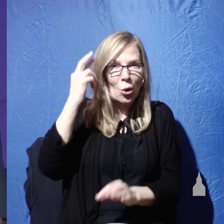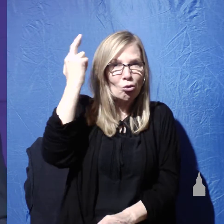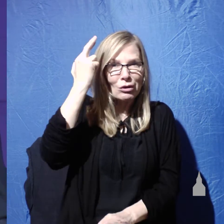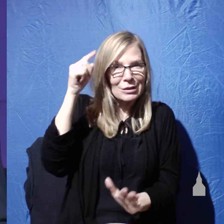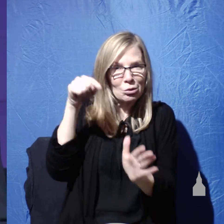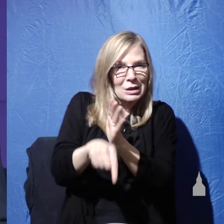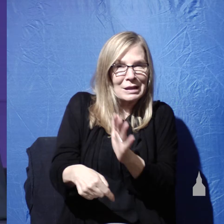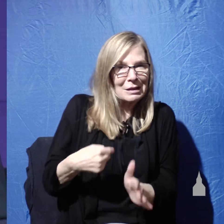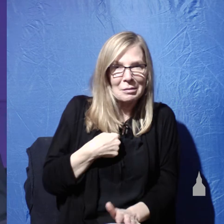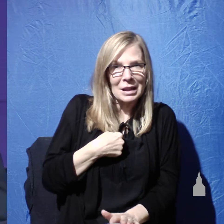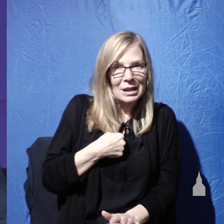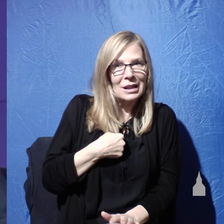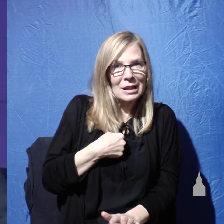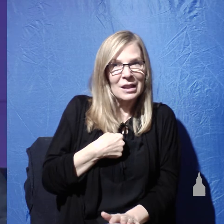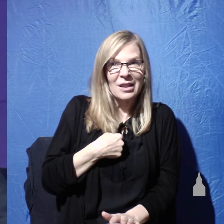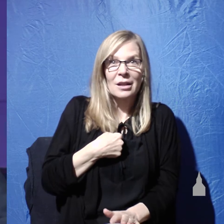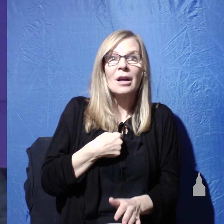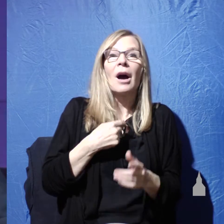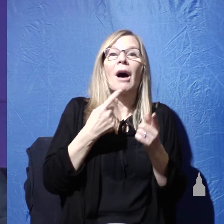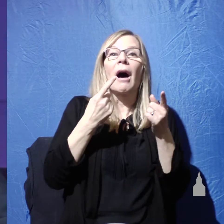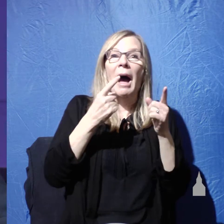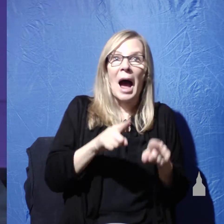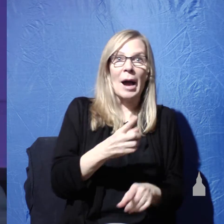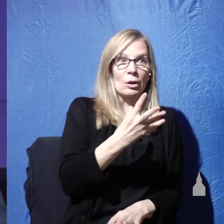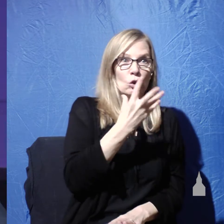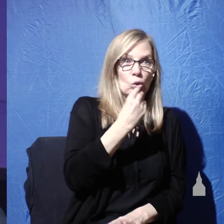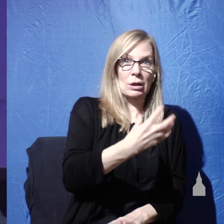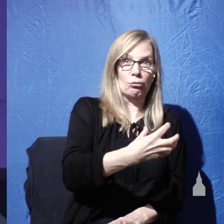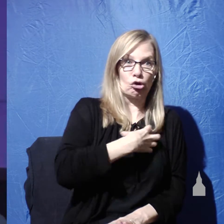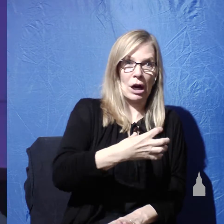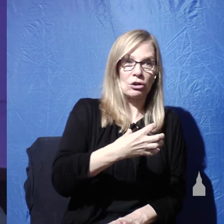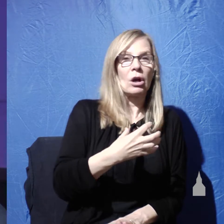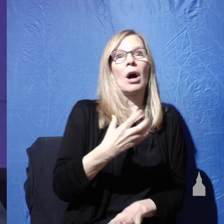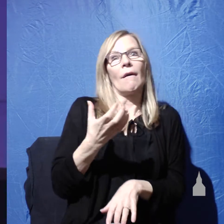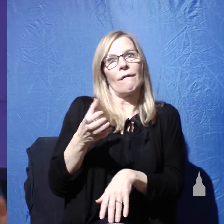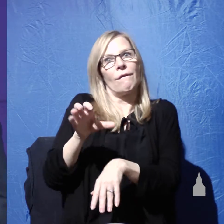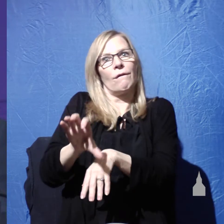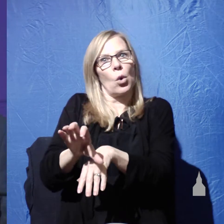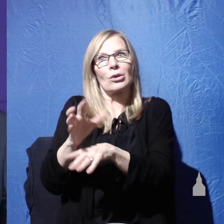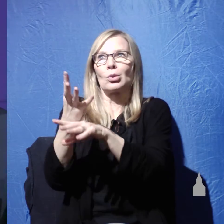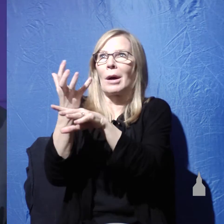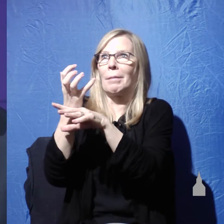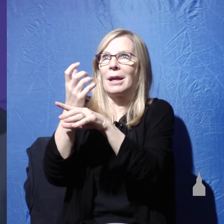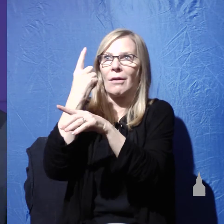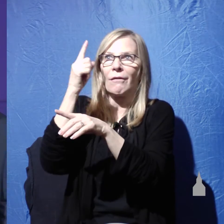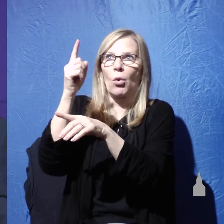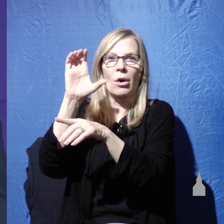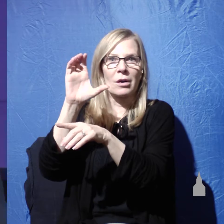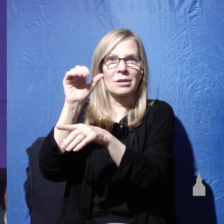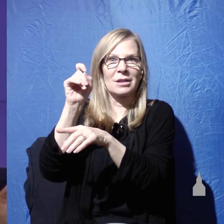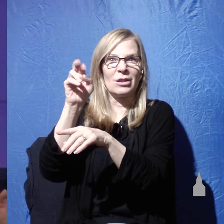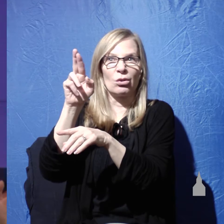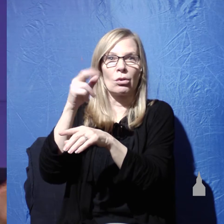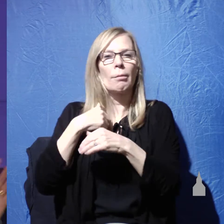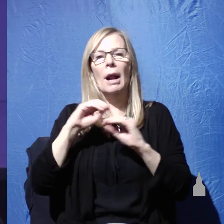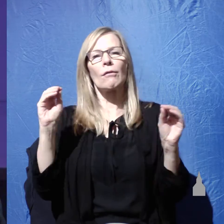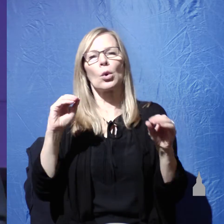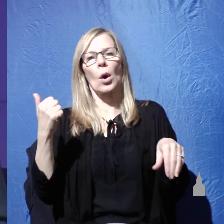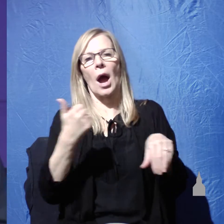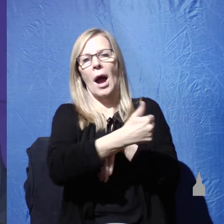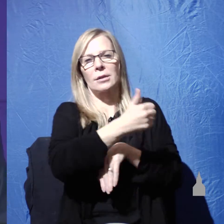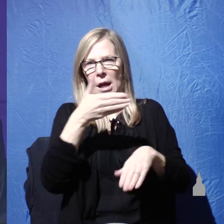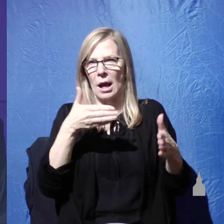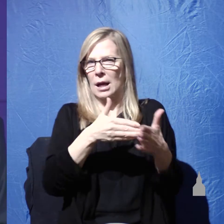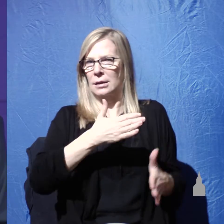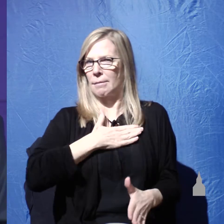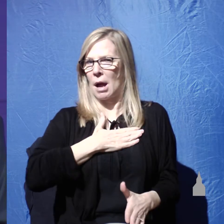putting me to death. But when the Jews objected, I was forced to appeal to Caesar, not that I had any accusation against my nation. For this